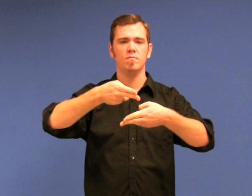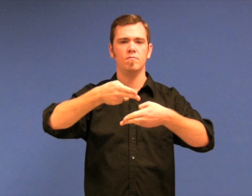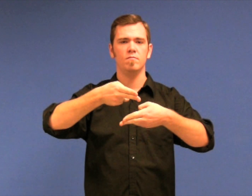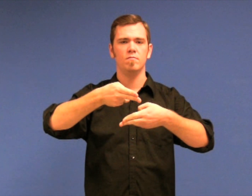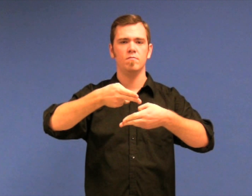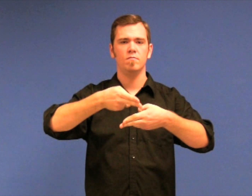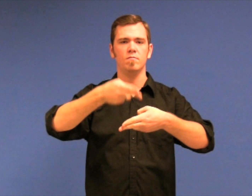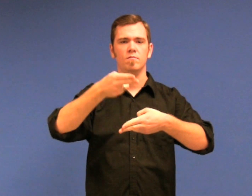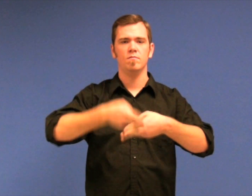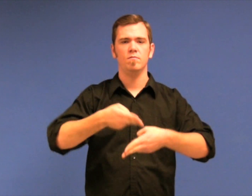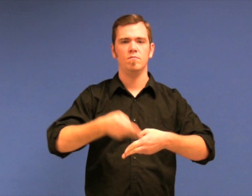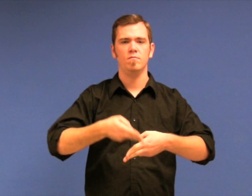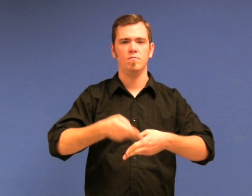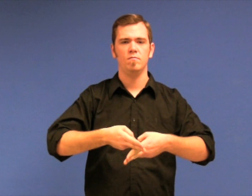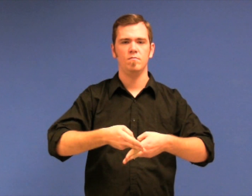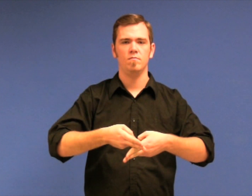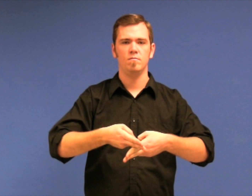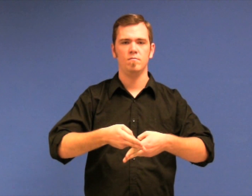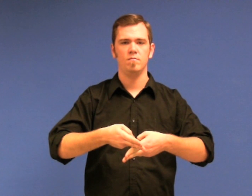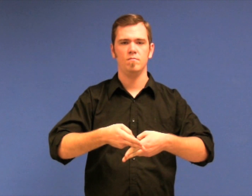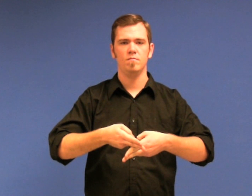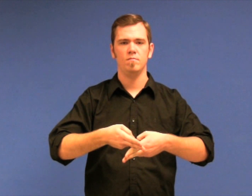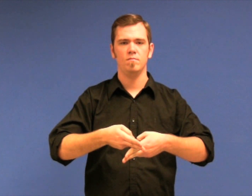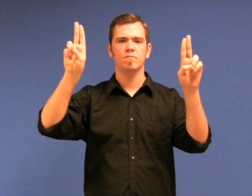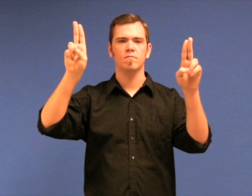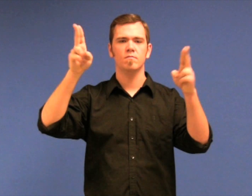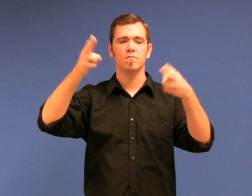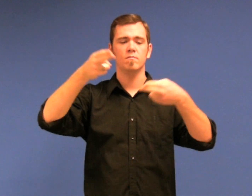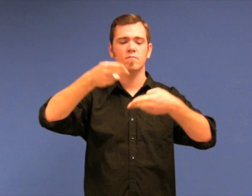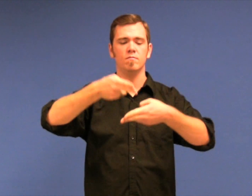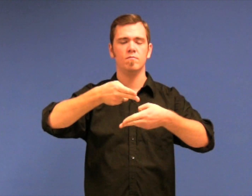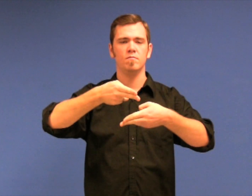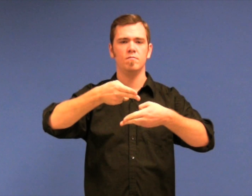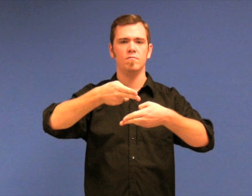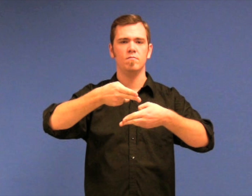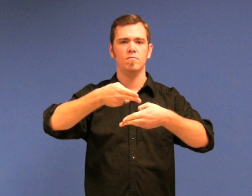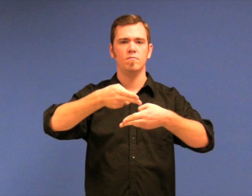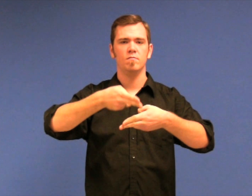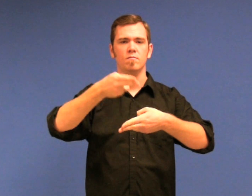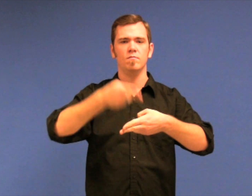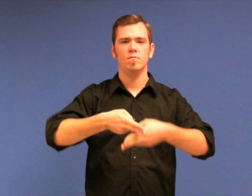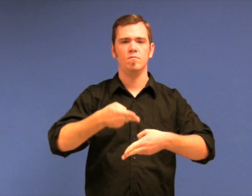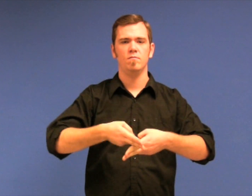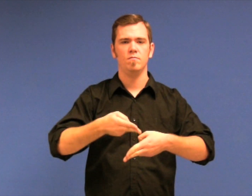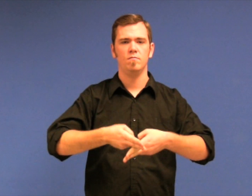2 H hands and it taps just a few times. So name.